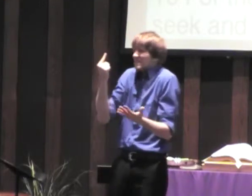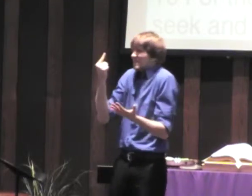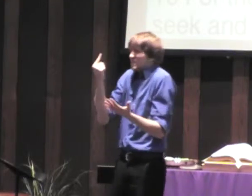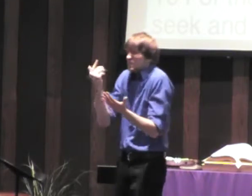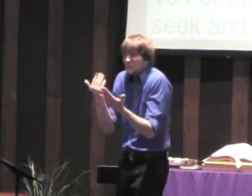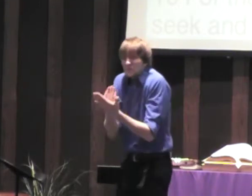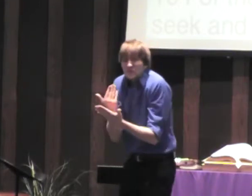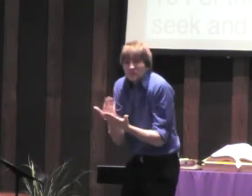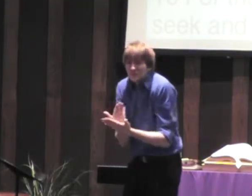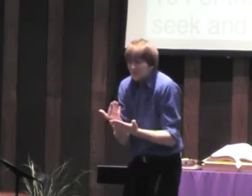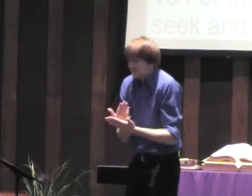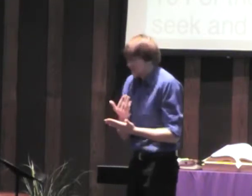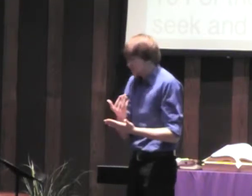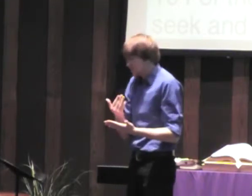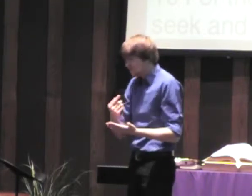my family.